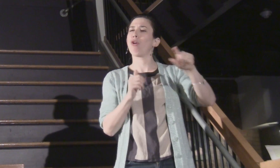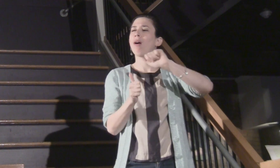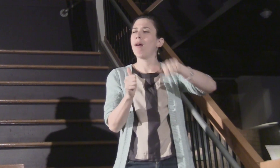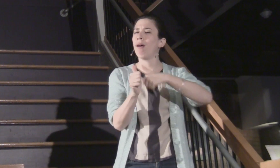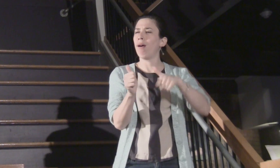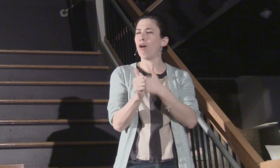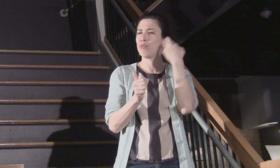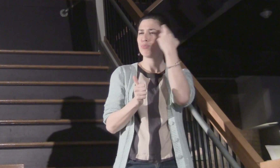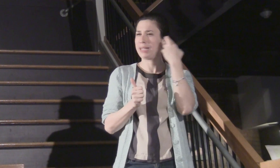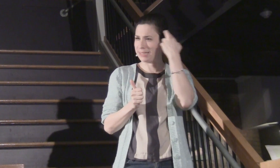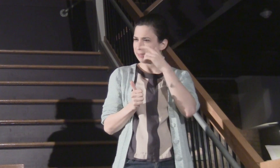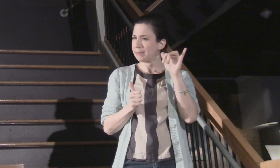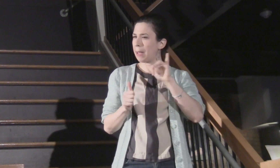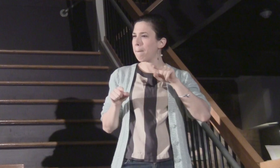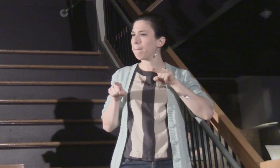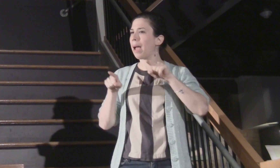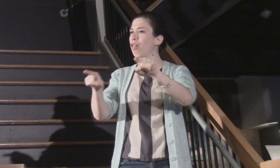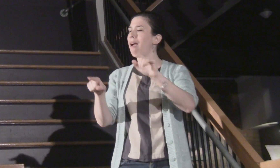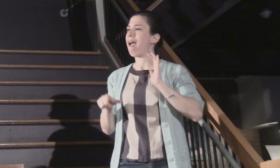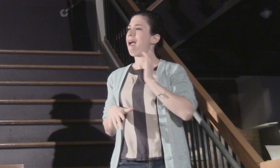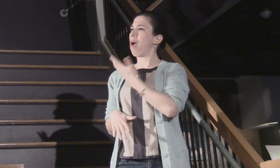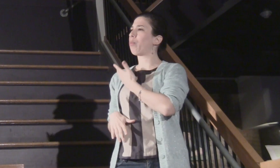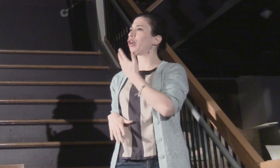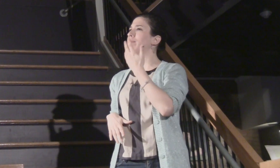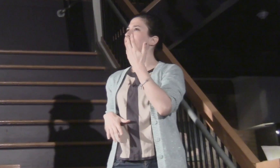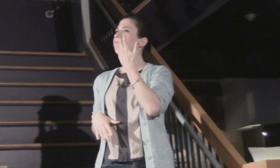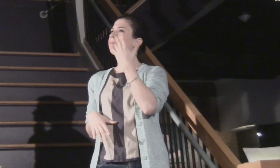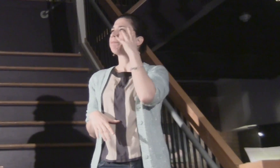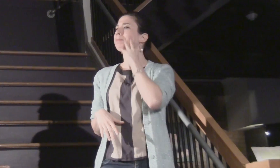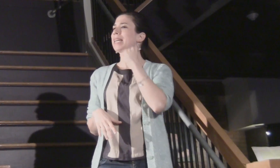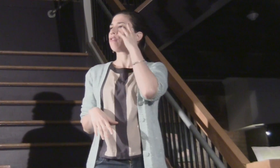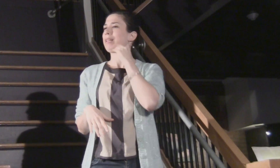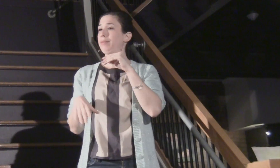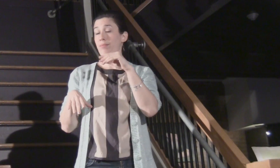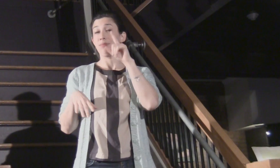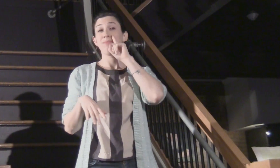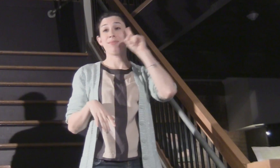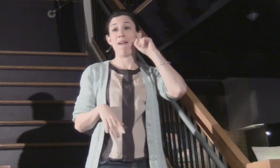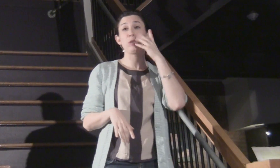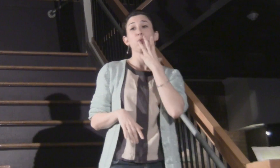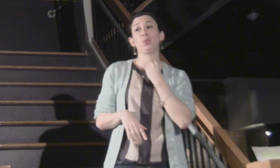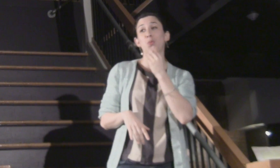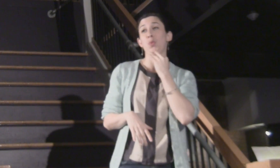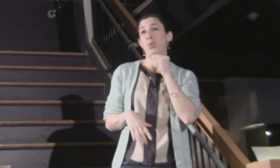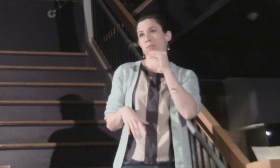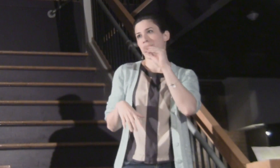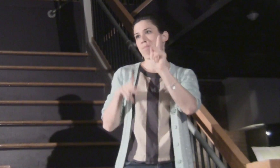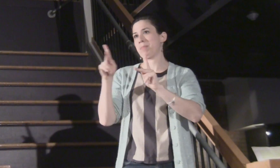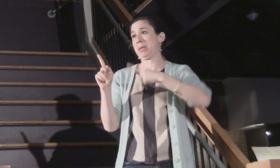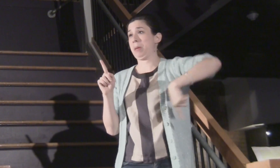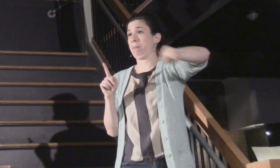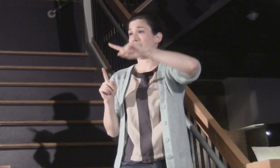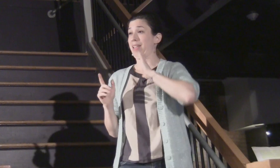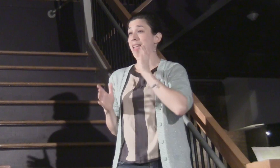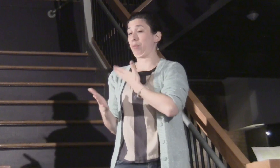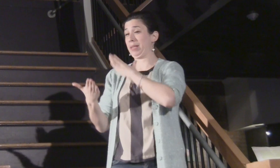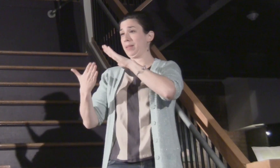that story, it's really parallel to the deaf Jewish experience that